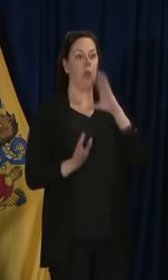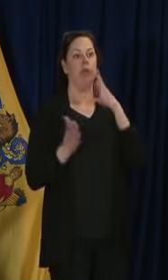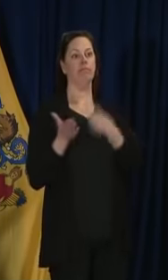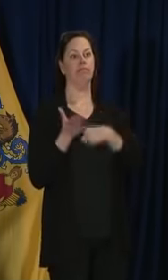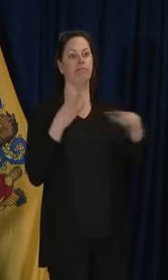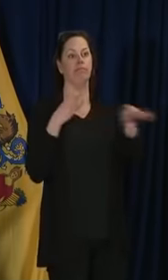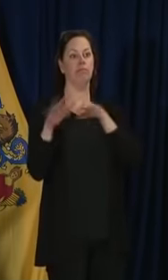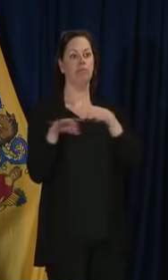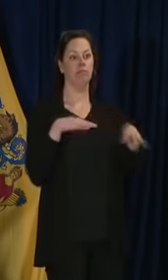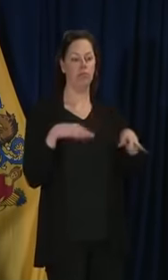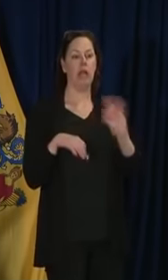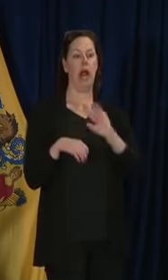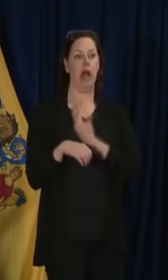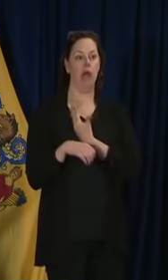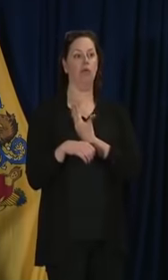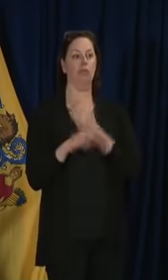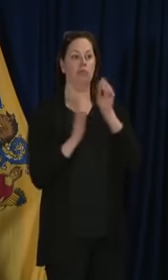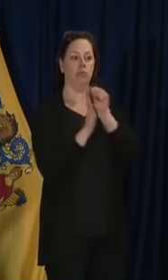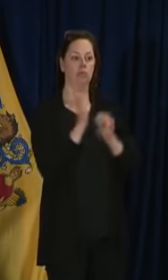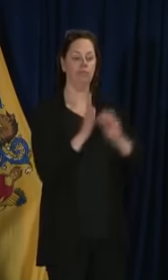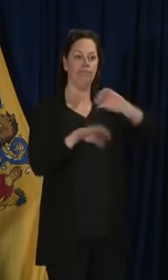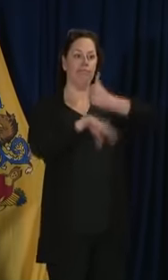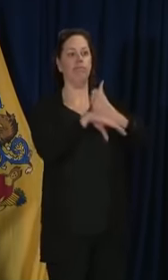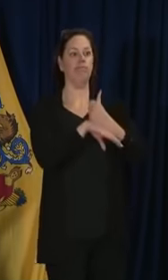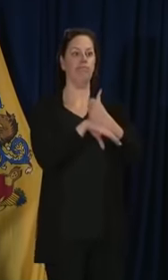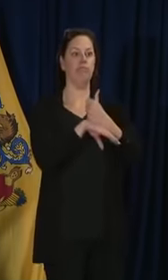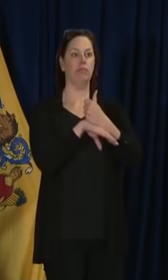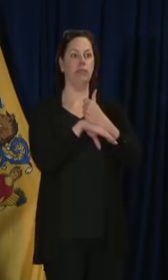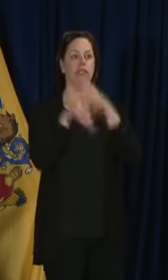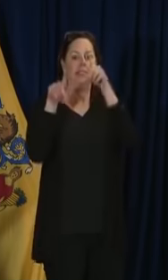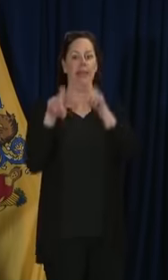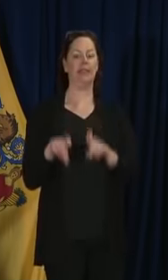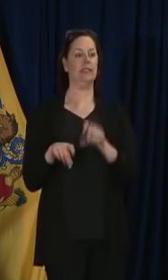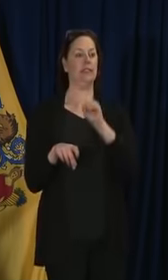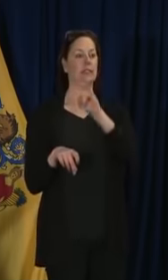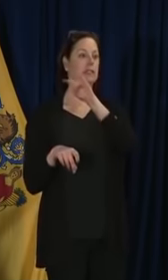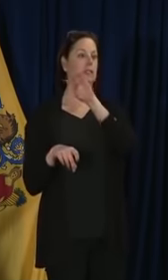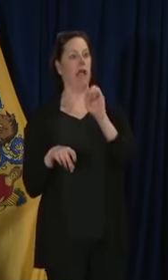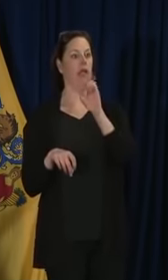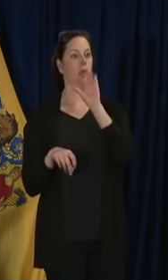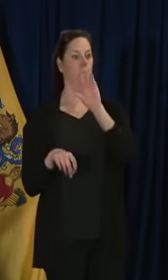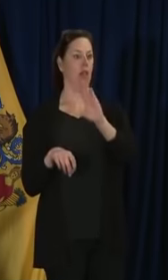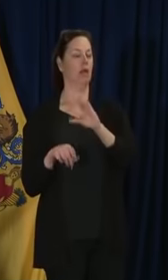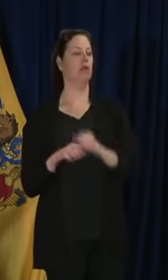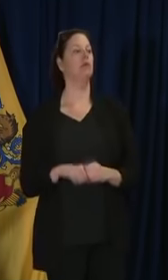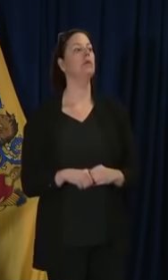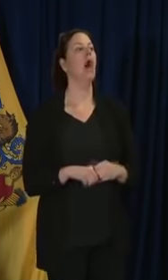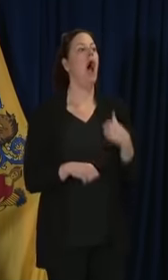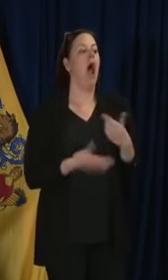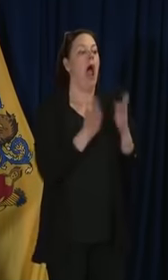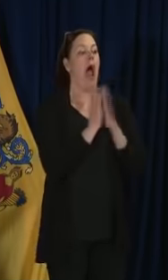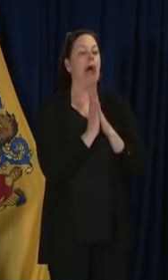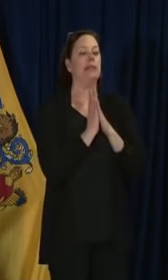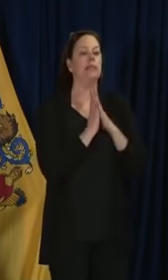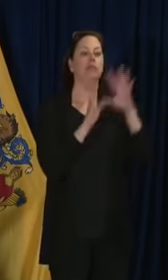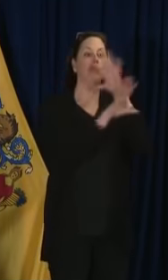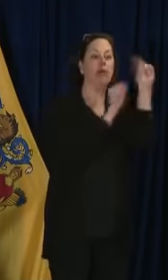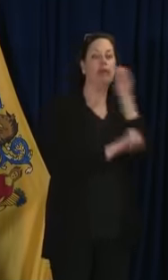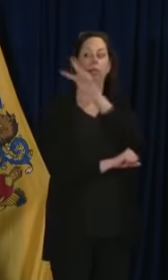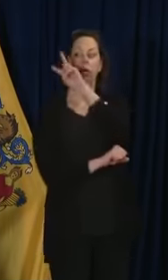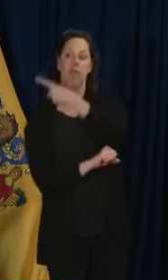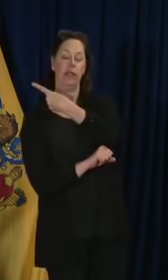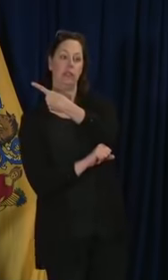very positive development in a few minutes. On our call today, I pressed the president and vice president and their teams